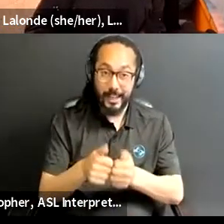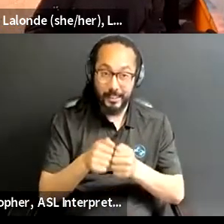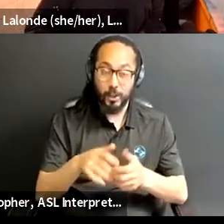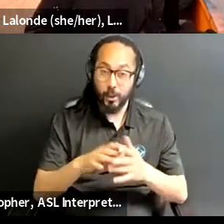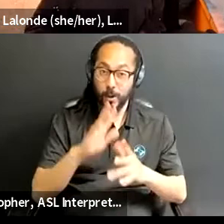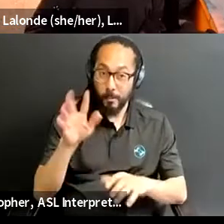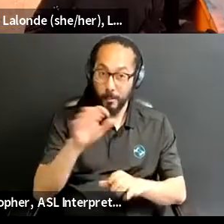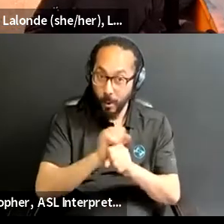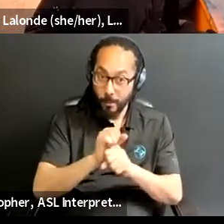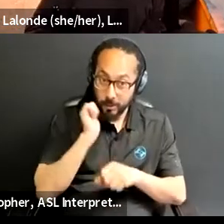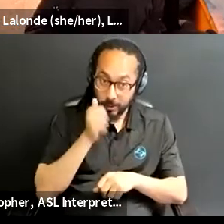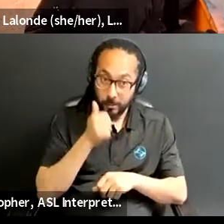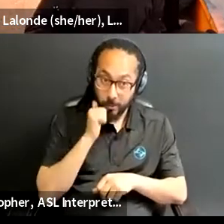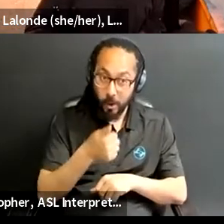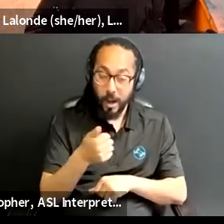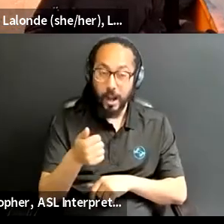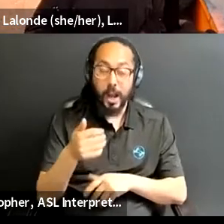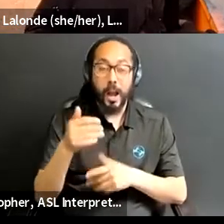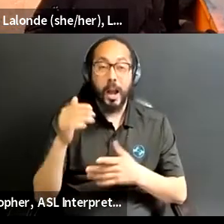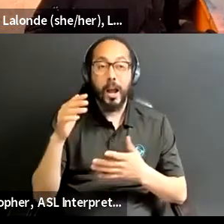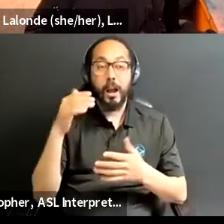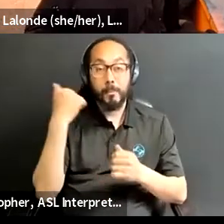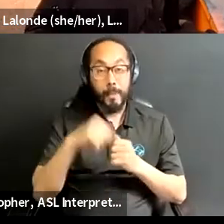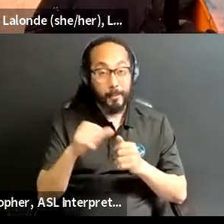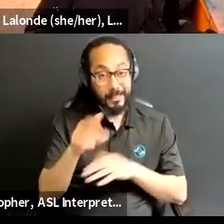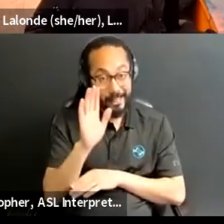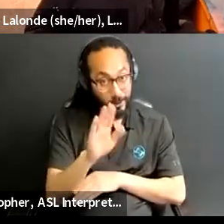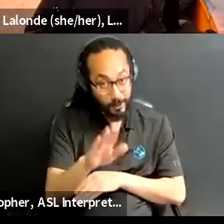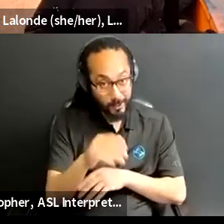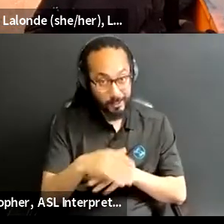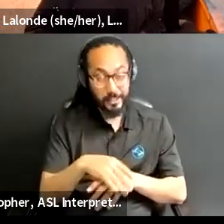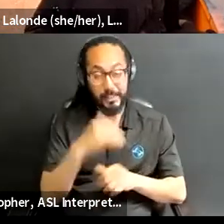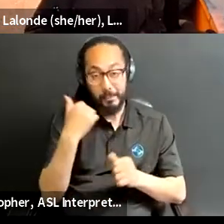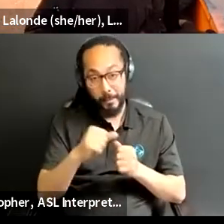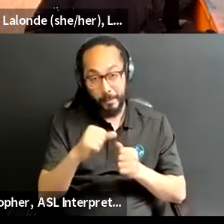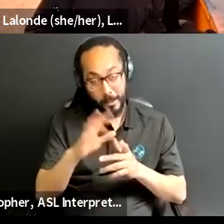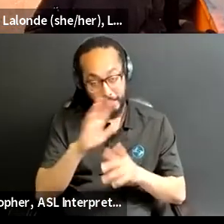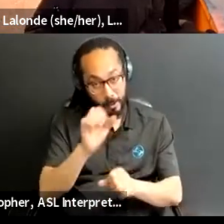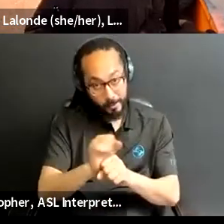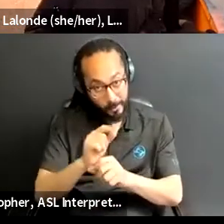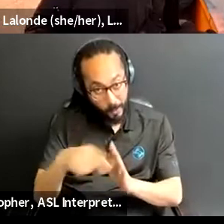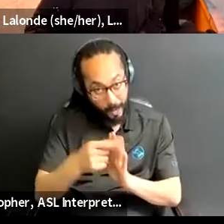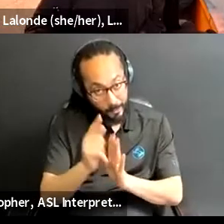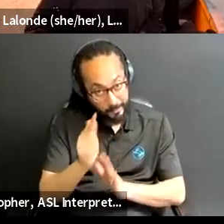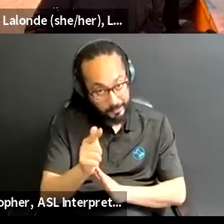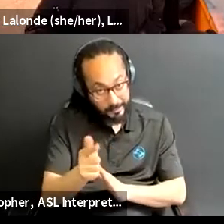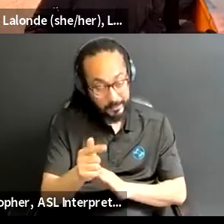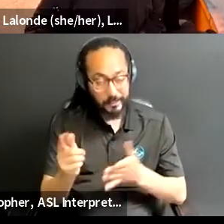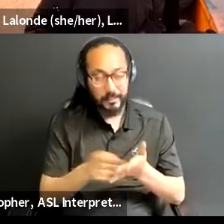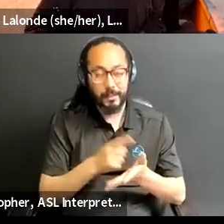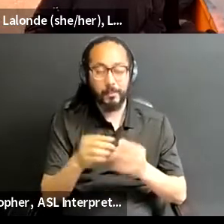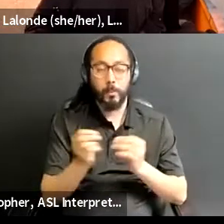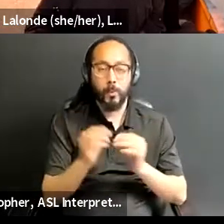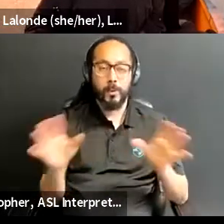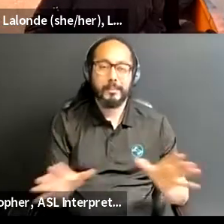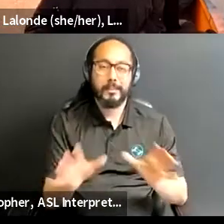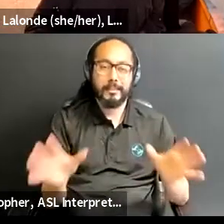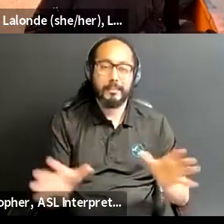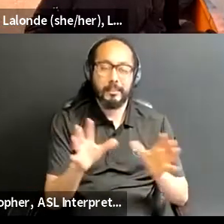up tomorrow. And then remember it's later this afternoon, and remember it's in an hour. And sometimes you have to do a little bit more hand-holding.